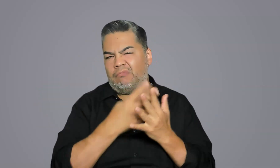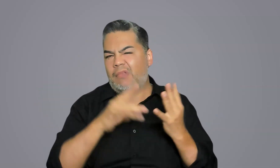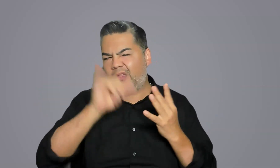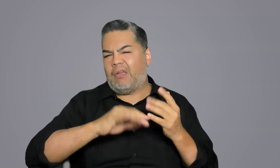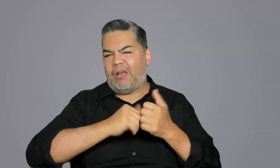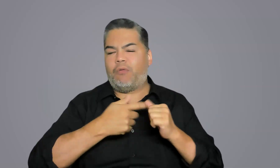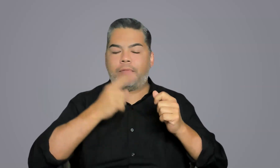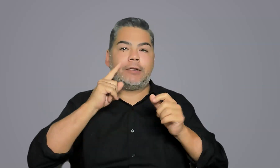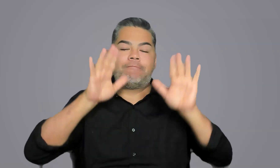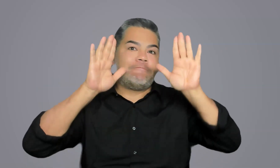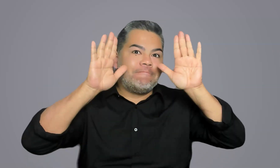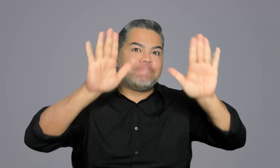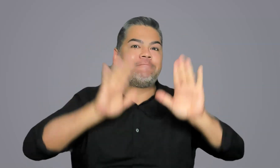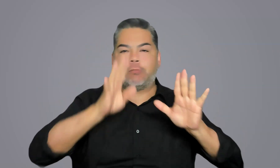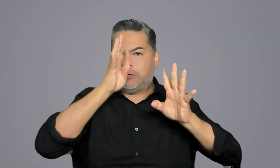of those.